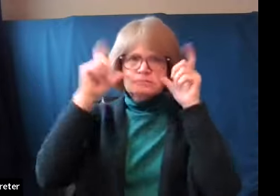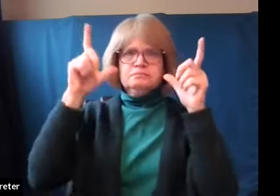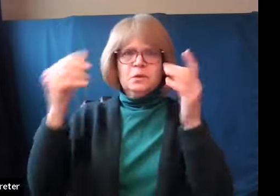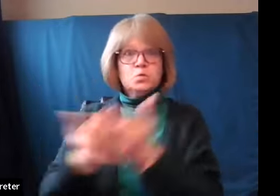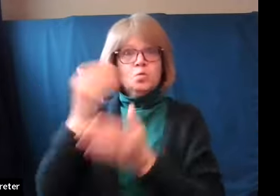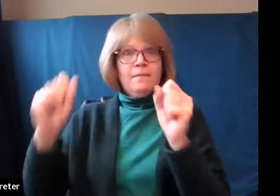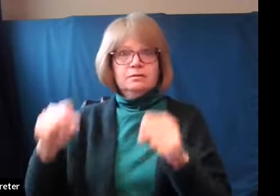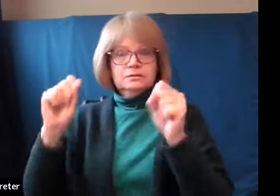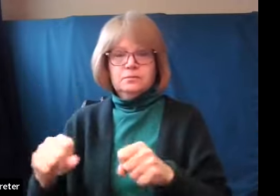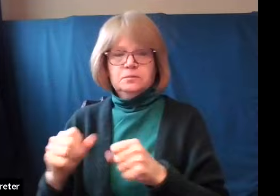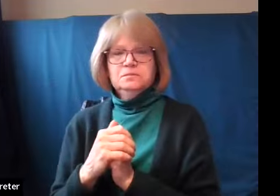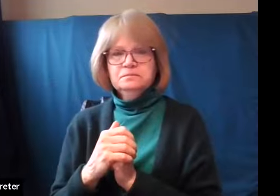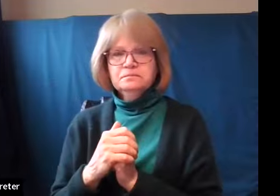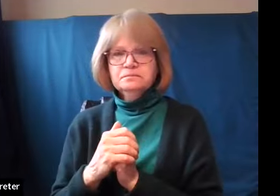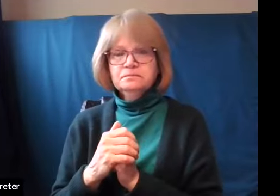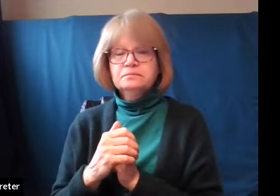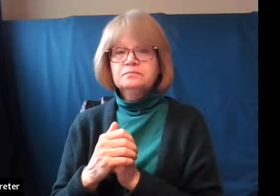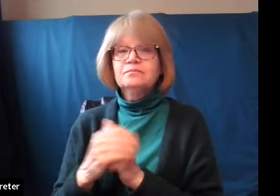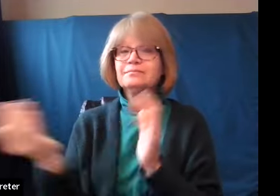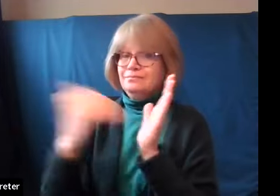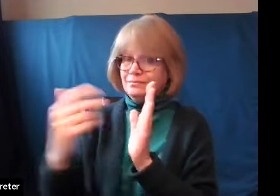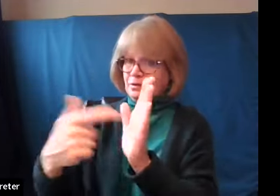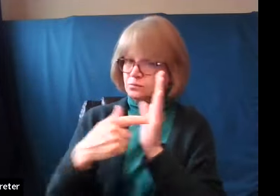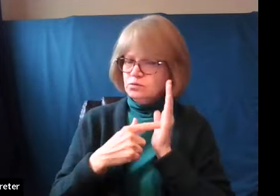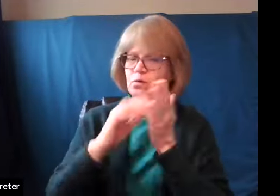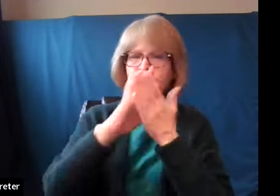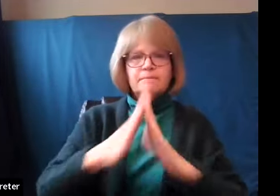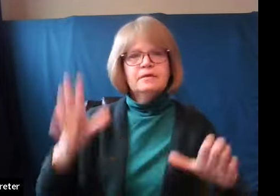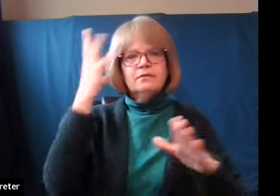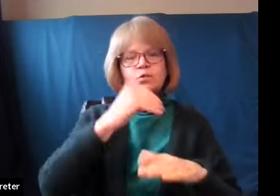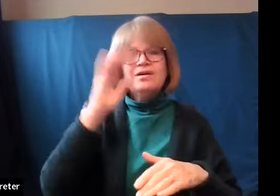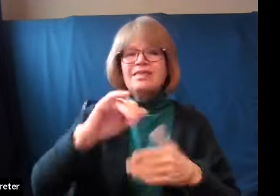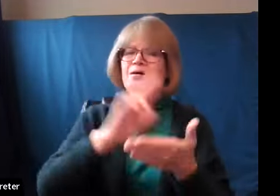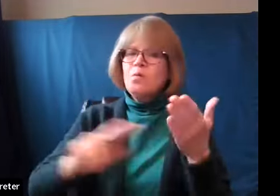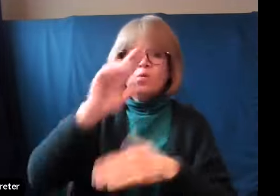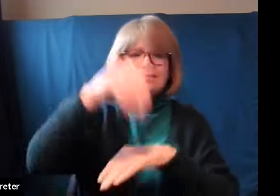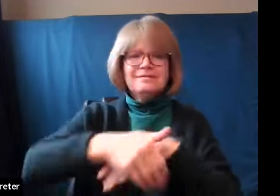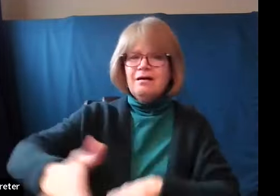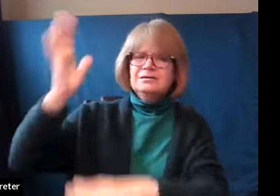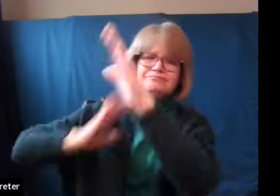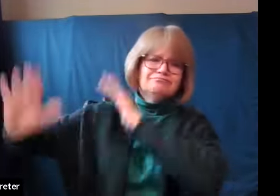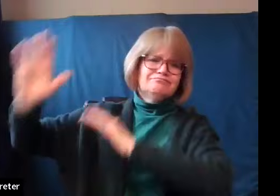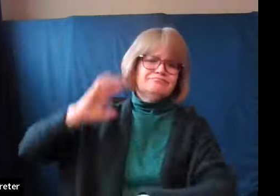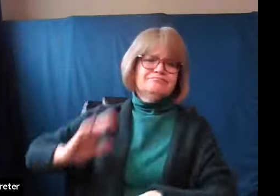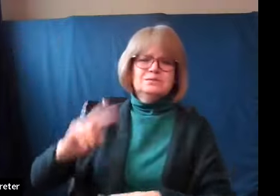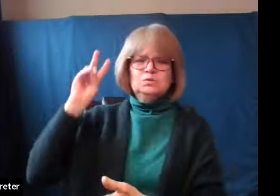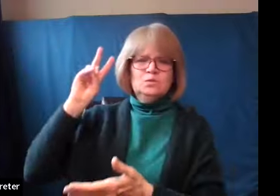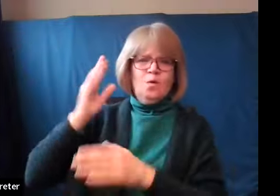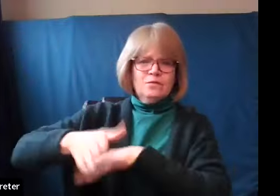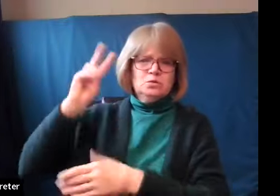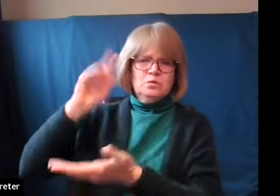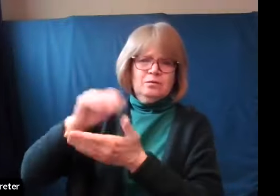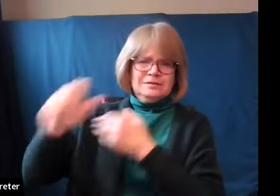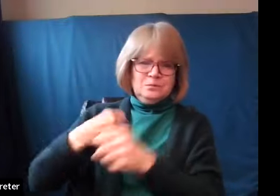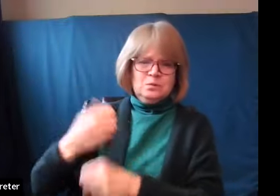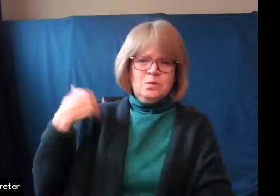possibilities. Show us again the peaceful beauty of that holy night so many centuries ago. Soothe